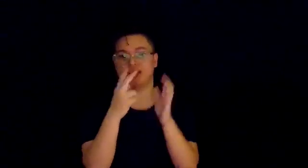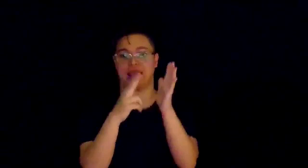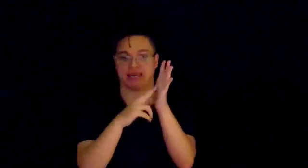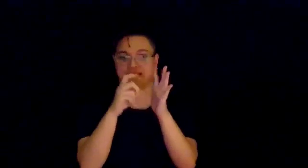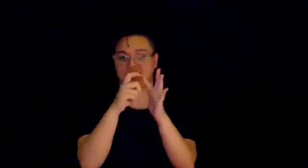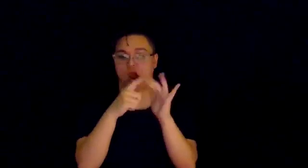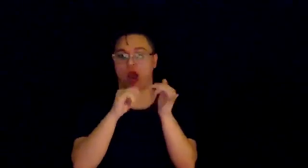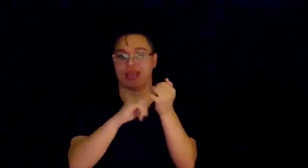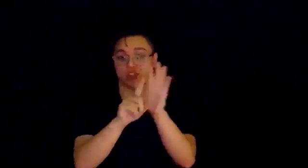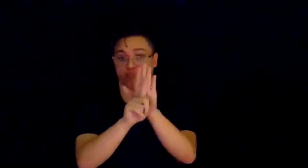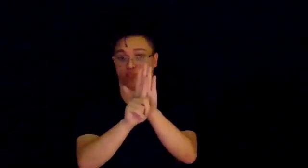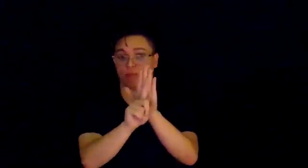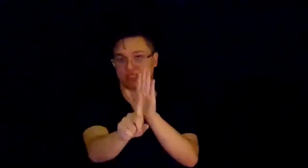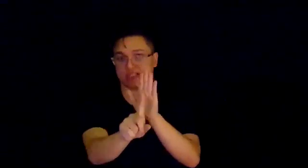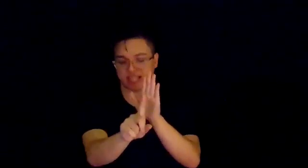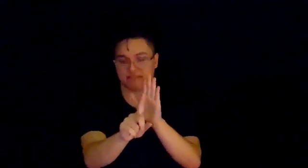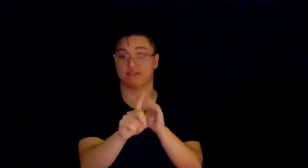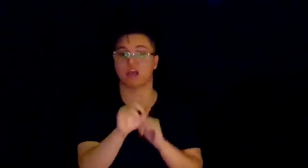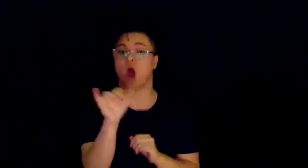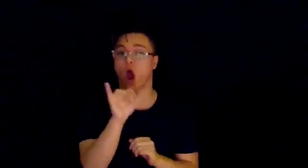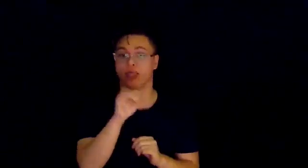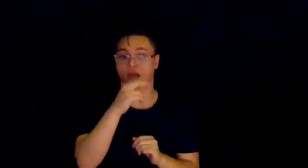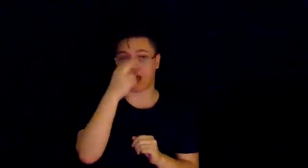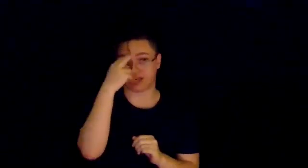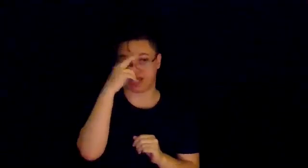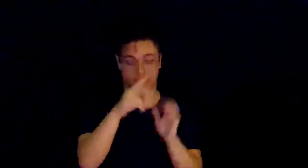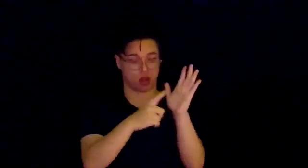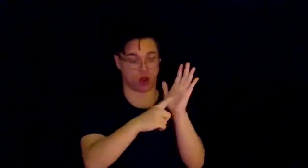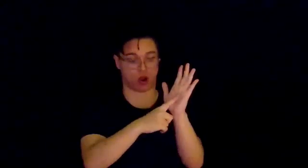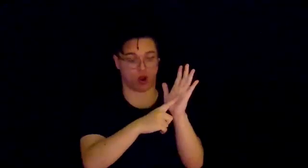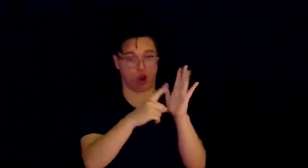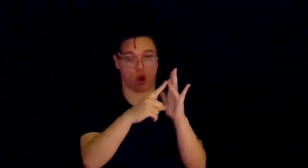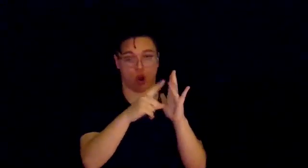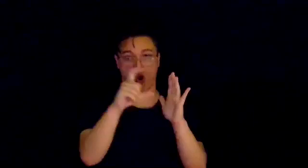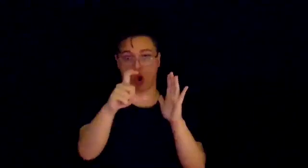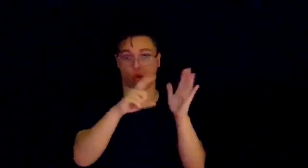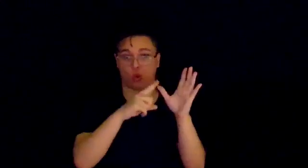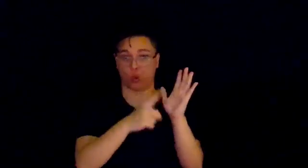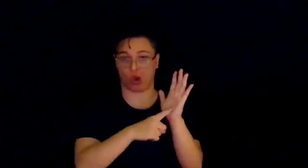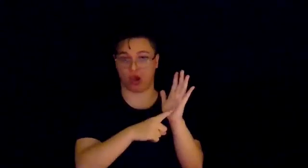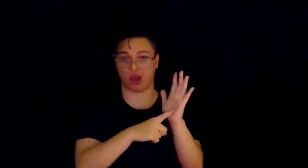Maybe you'll meet with one NDIS representative, either